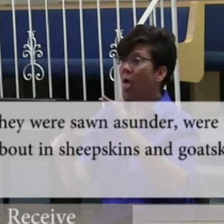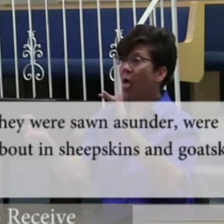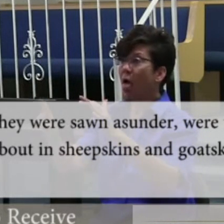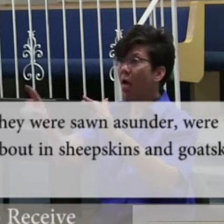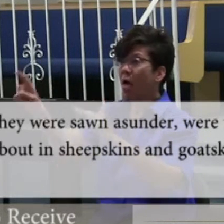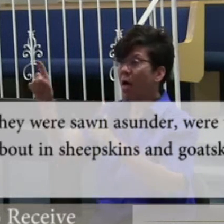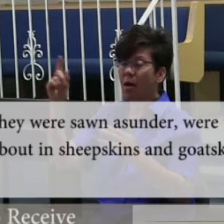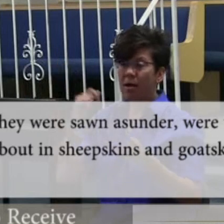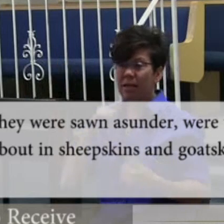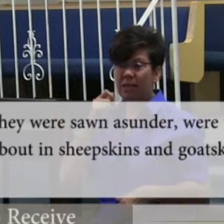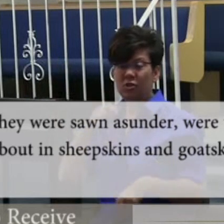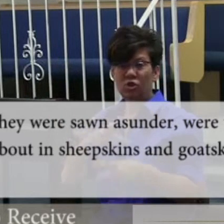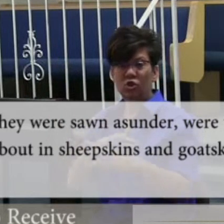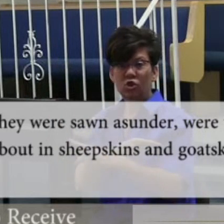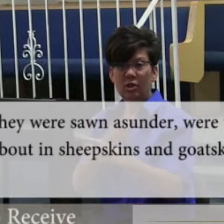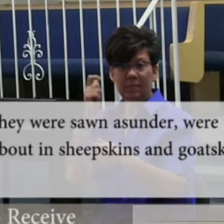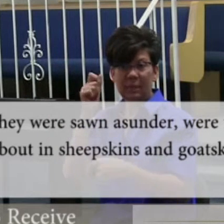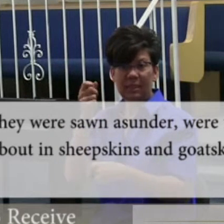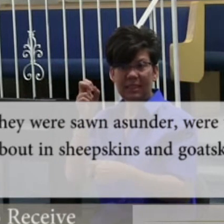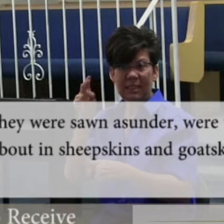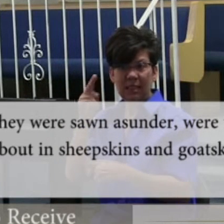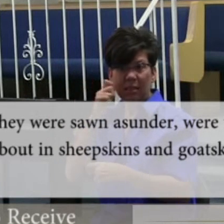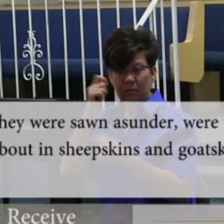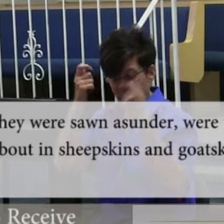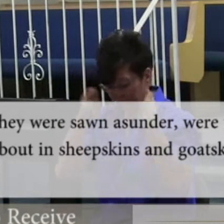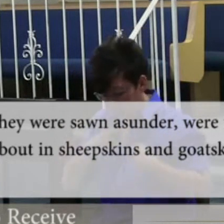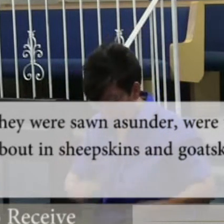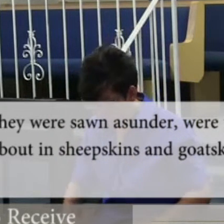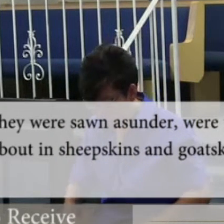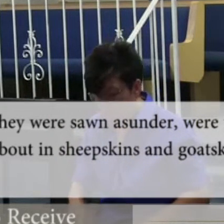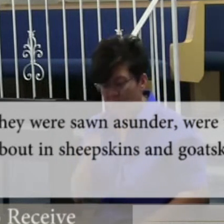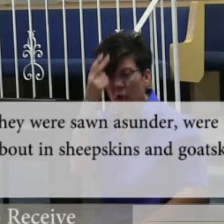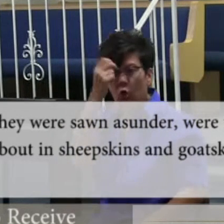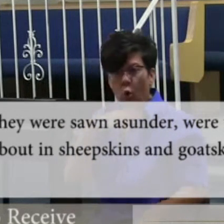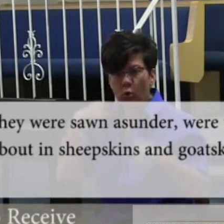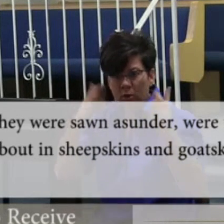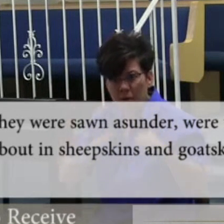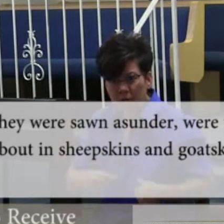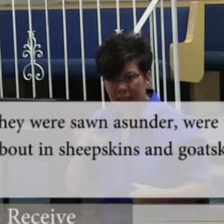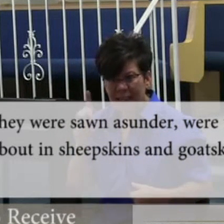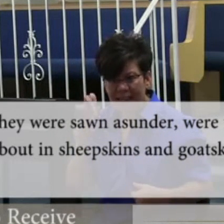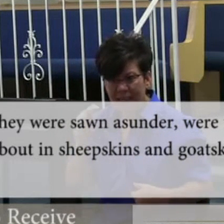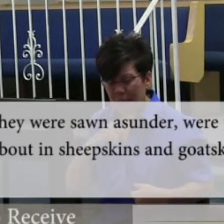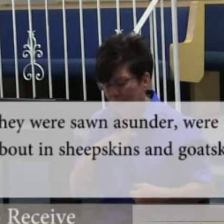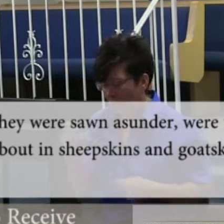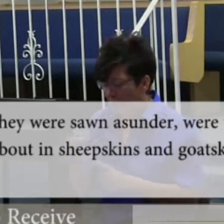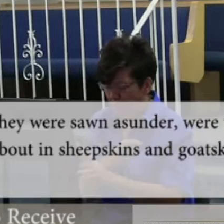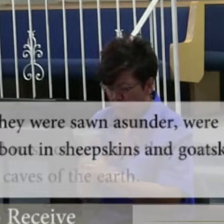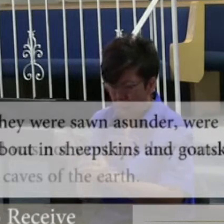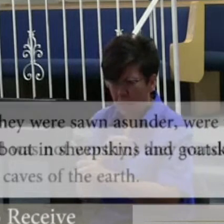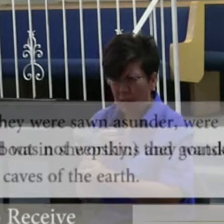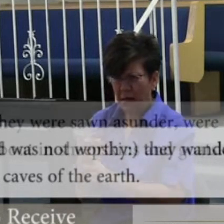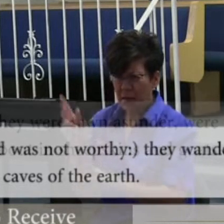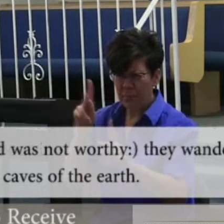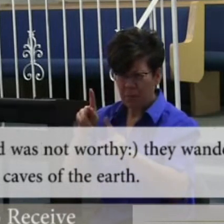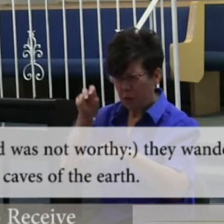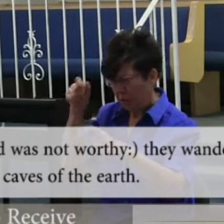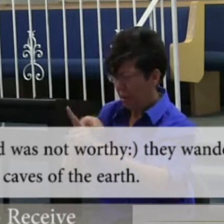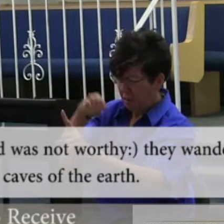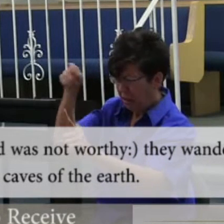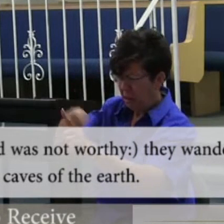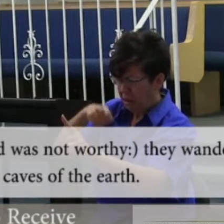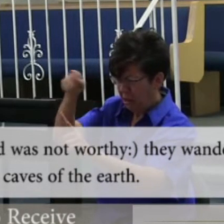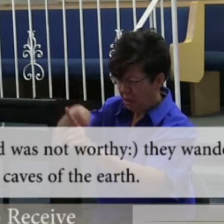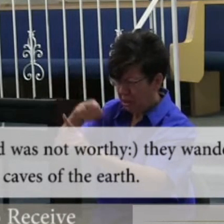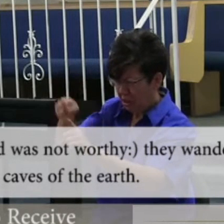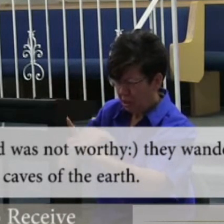in sheepskins and goatskins, being destitute, afflicted, tormented, of